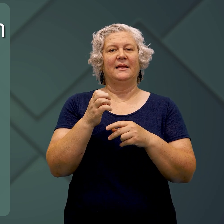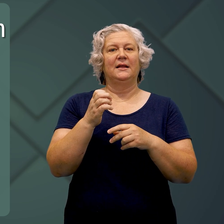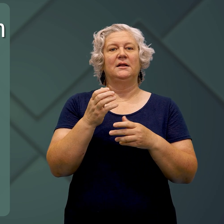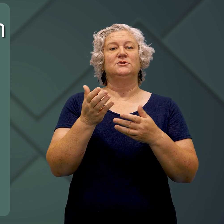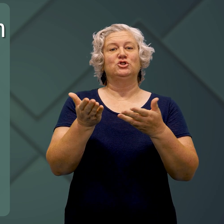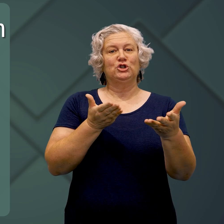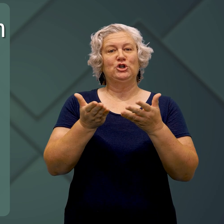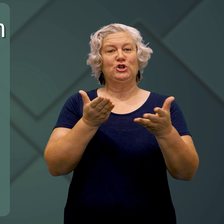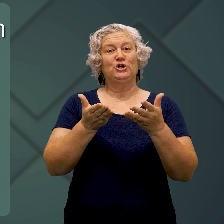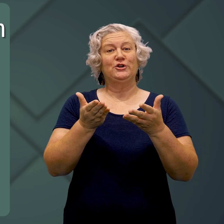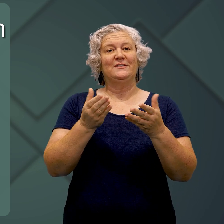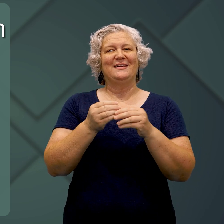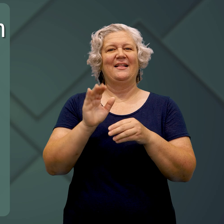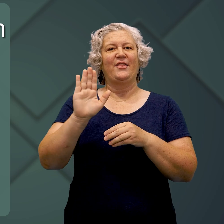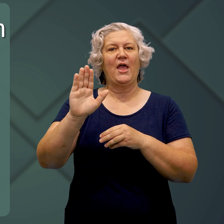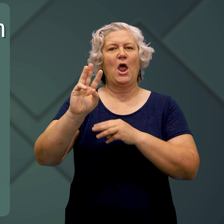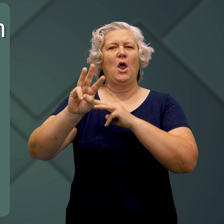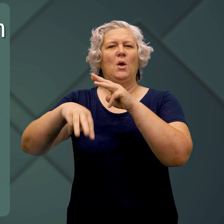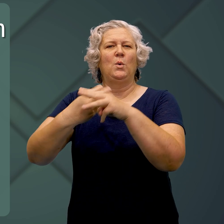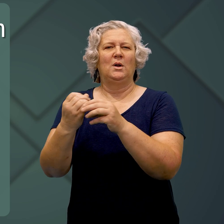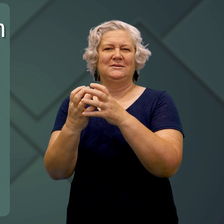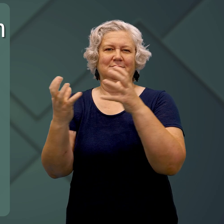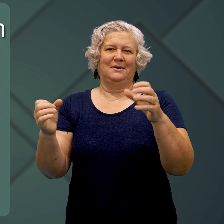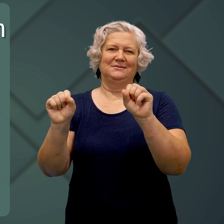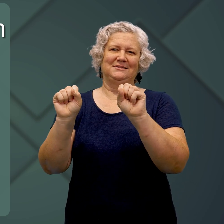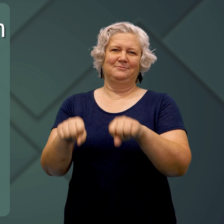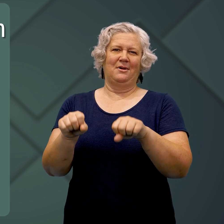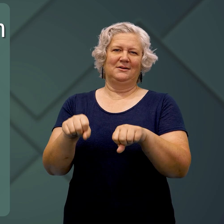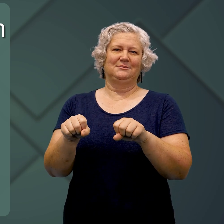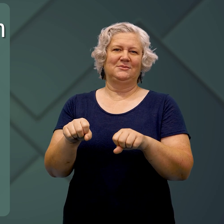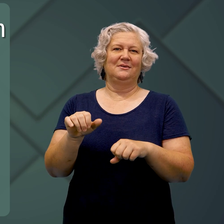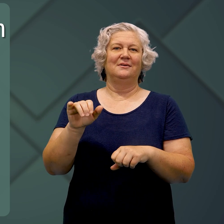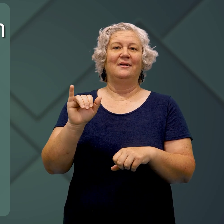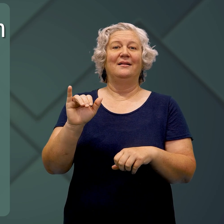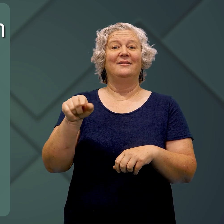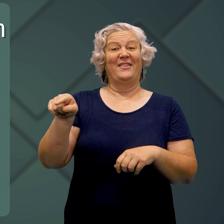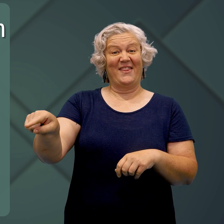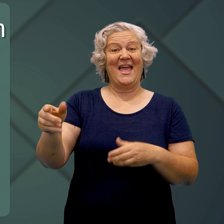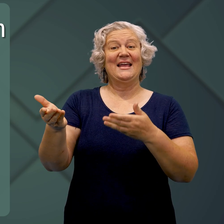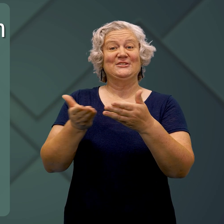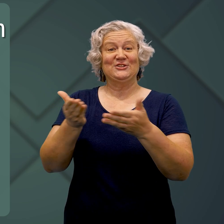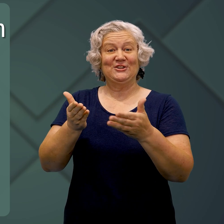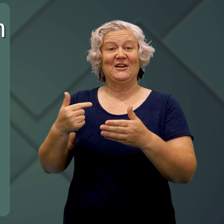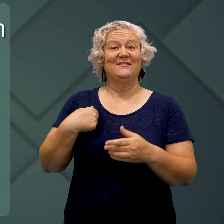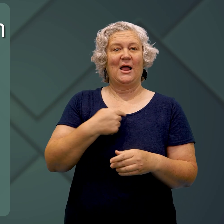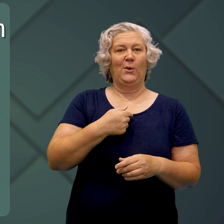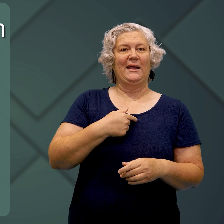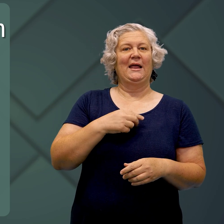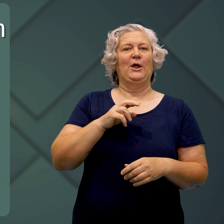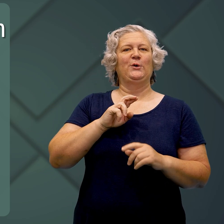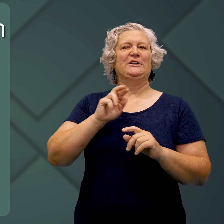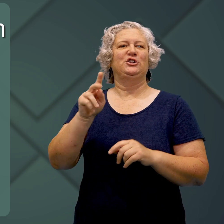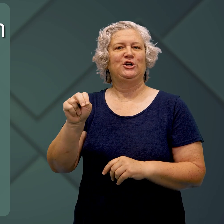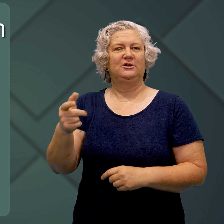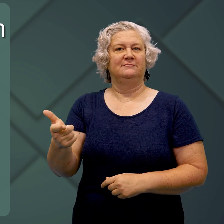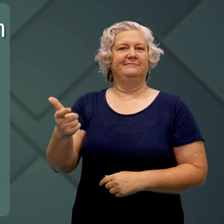in their domain, in their world as much as possible. They serve and we return.